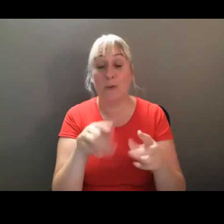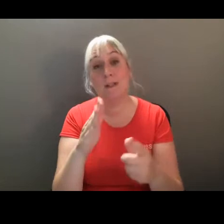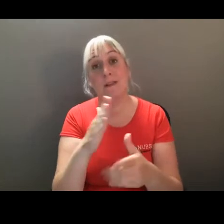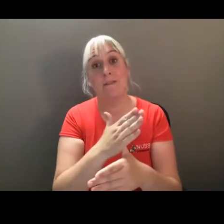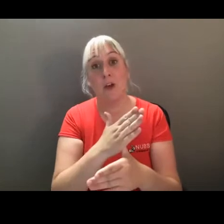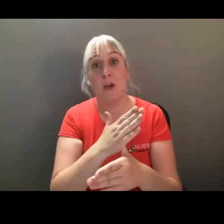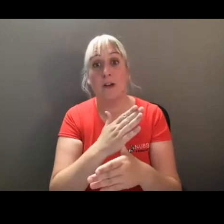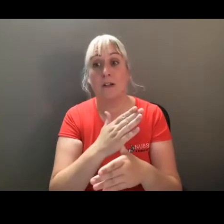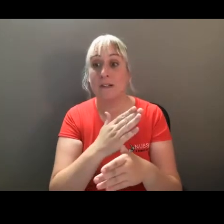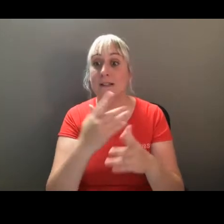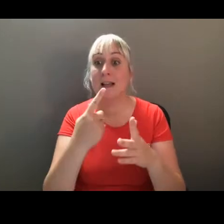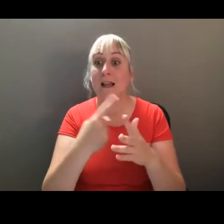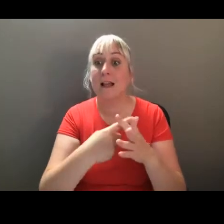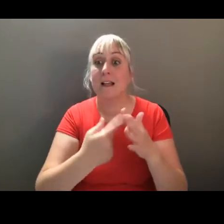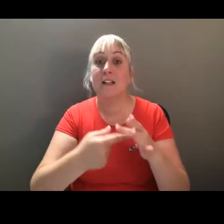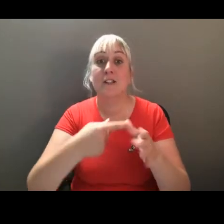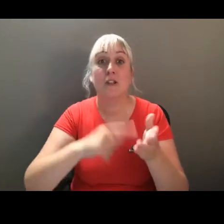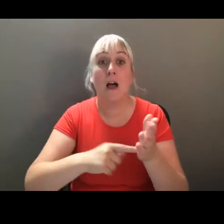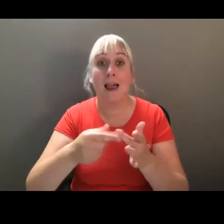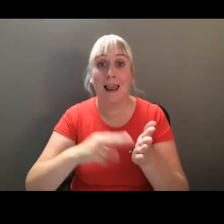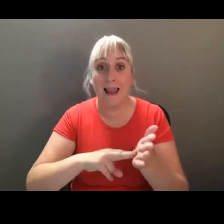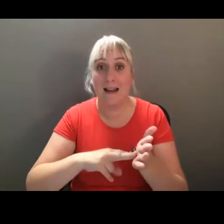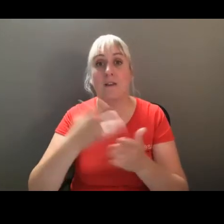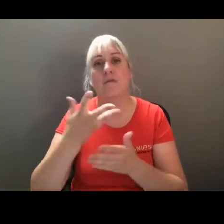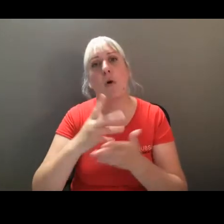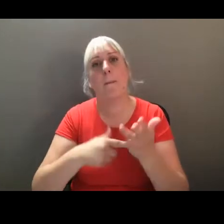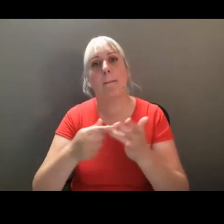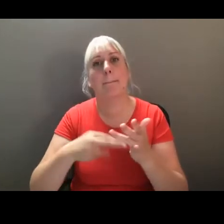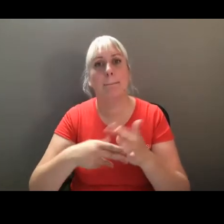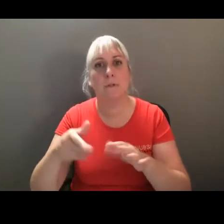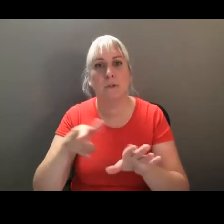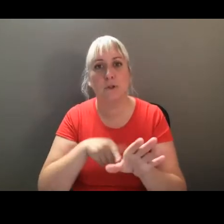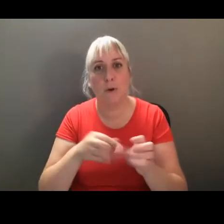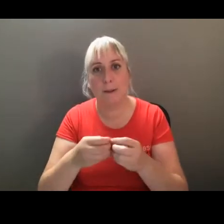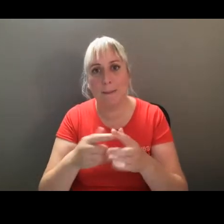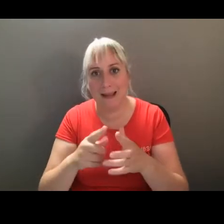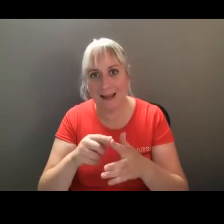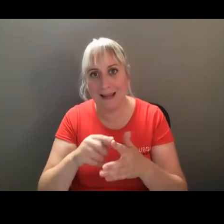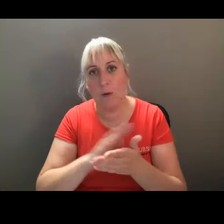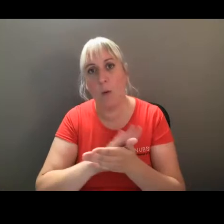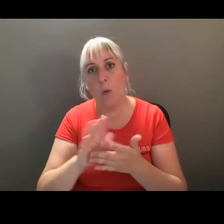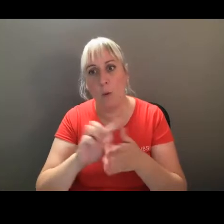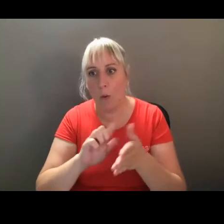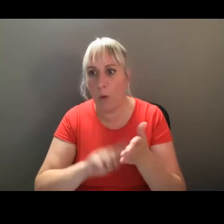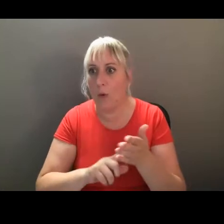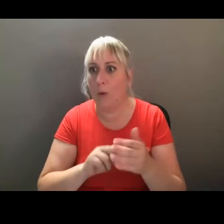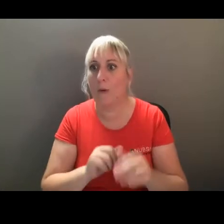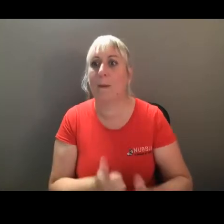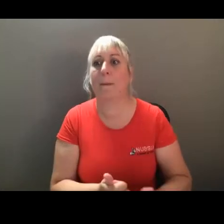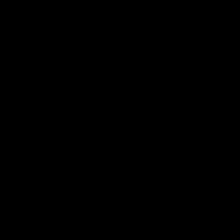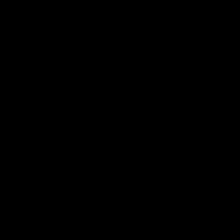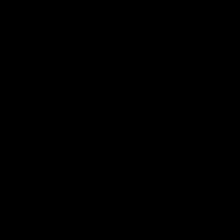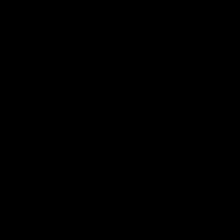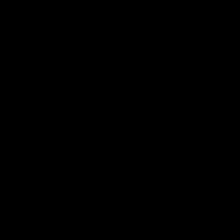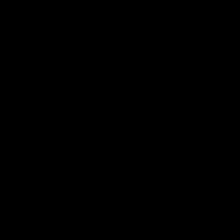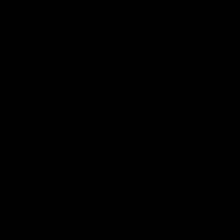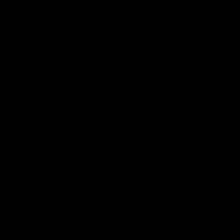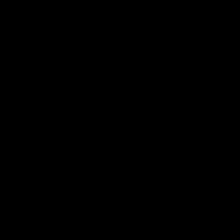going to hear from Manny Hoti from Trust for London. So we'll go to that now. Thank you.